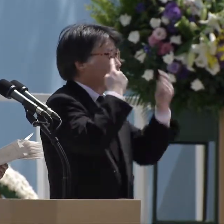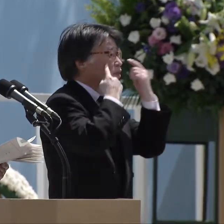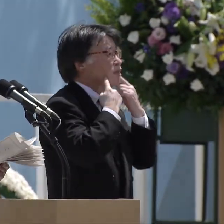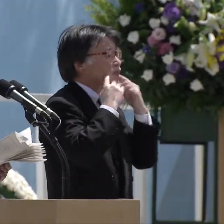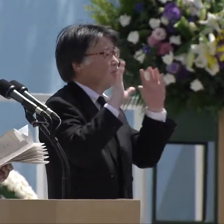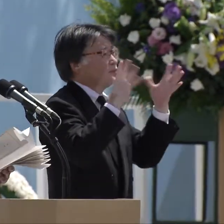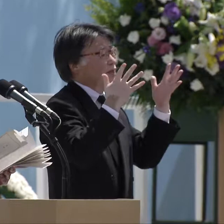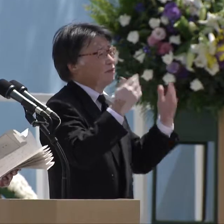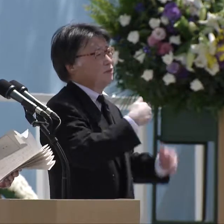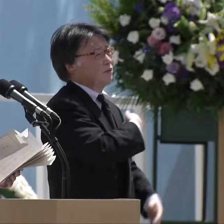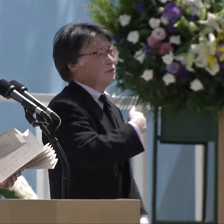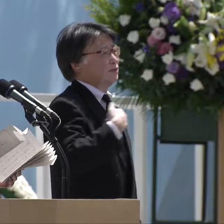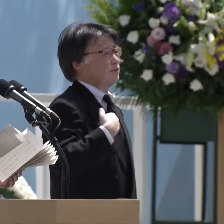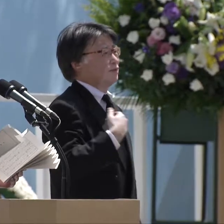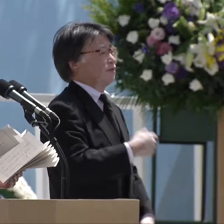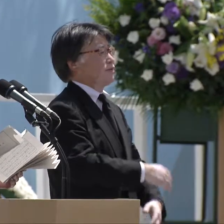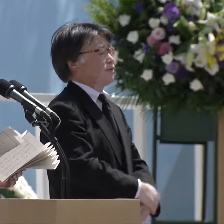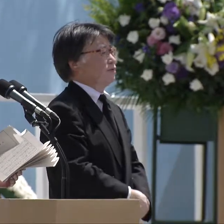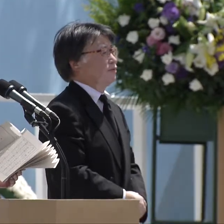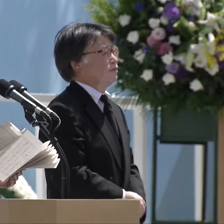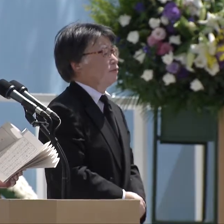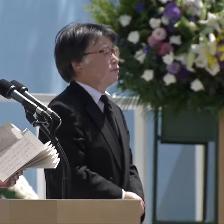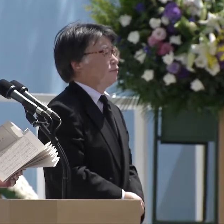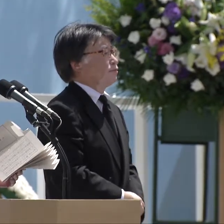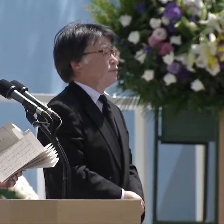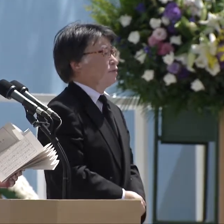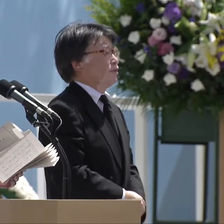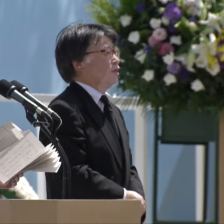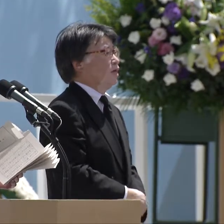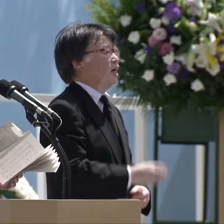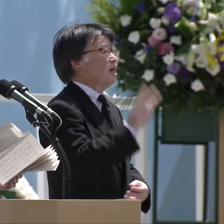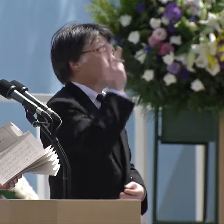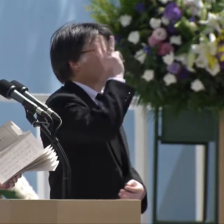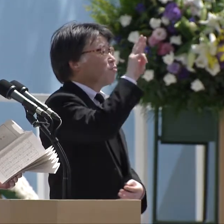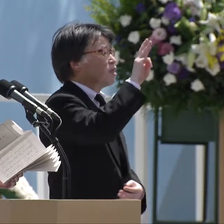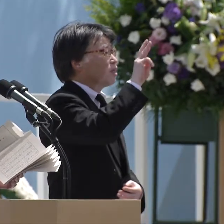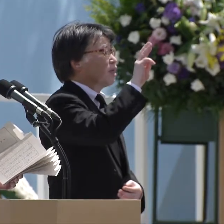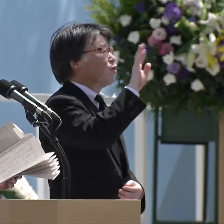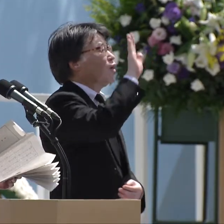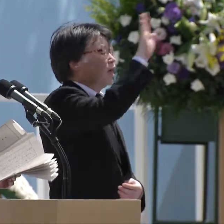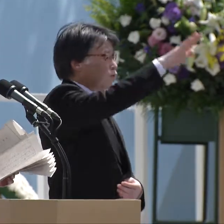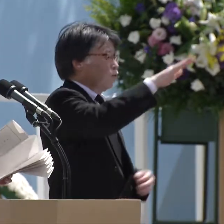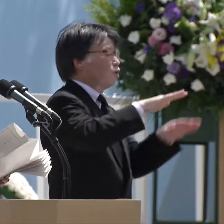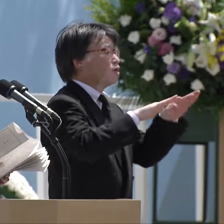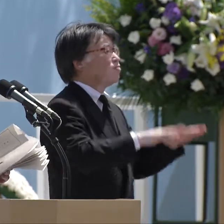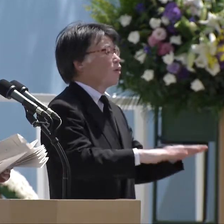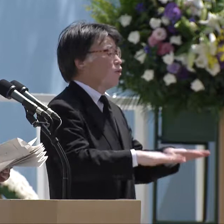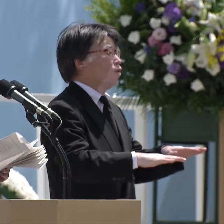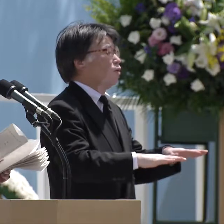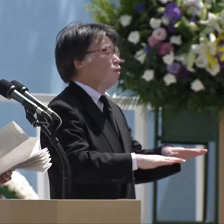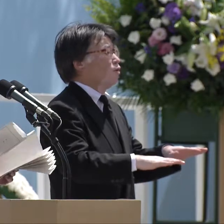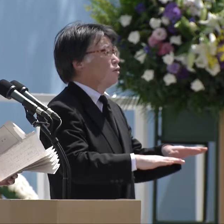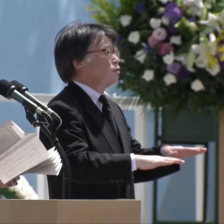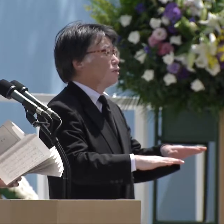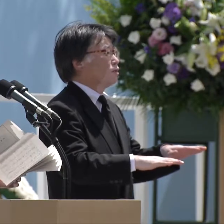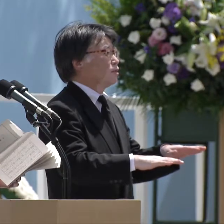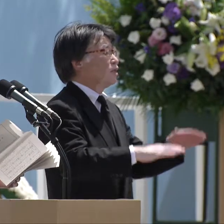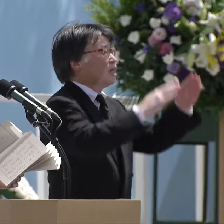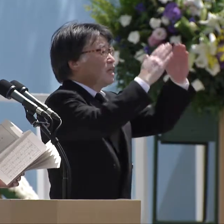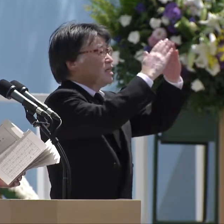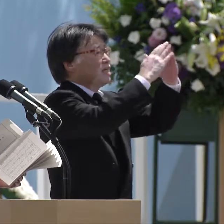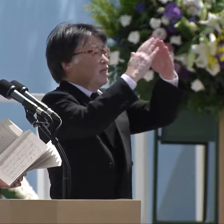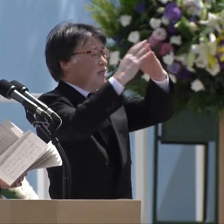of the blast of the bomb, I somehow miraculously survived uninjured. 3 days later, around this